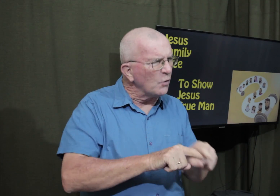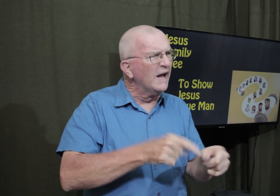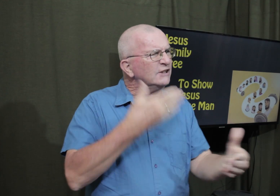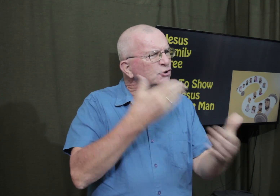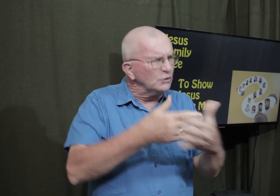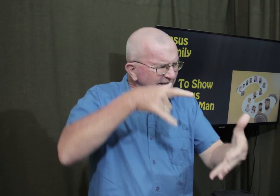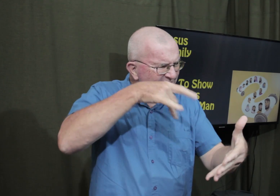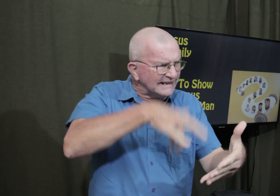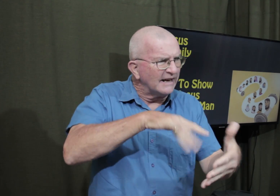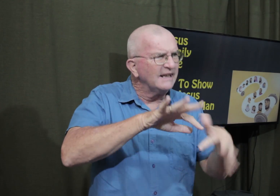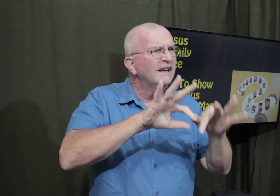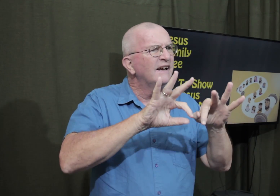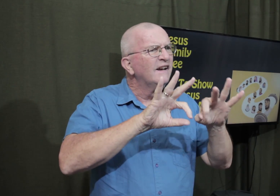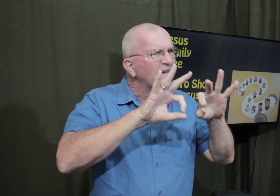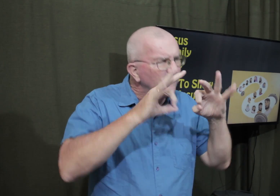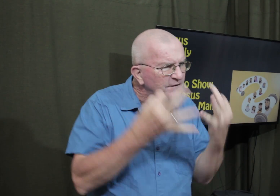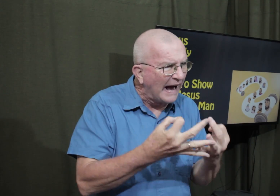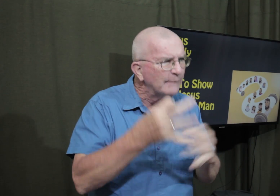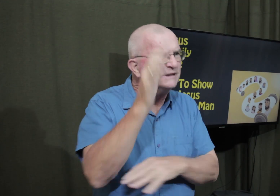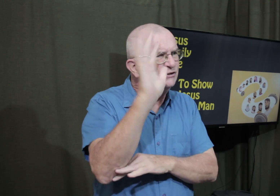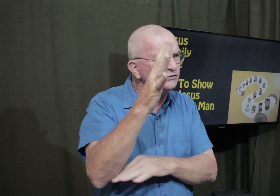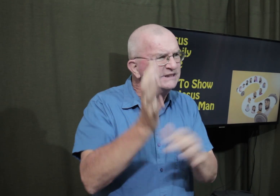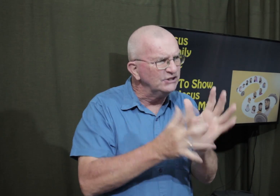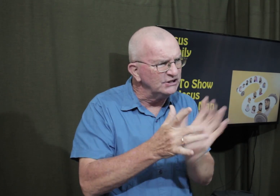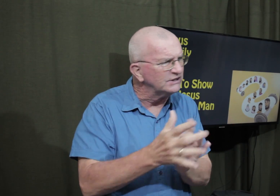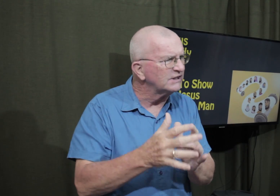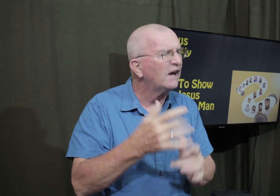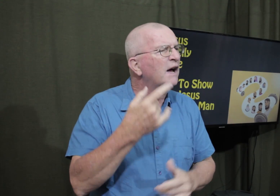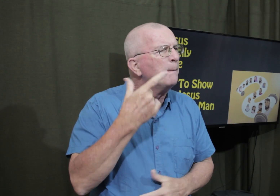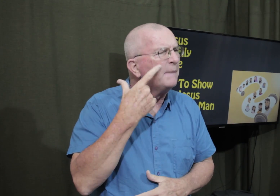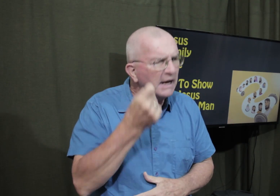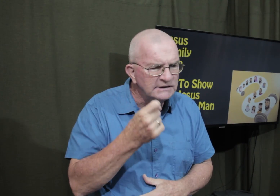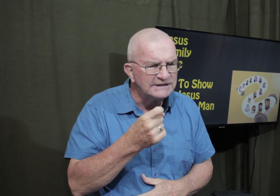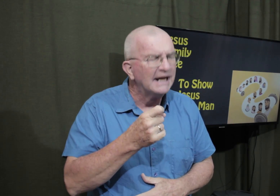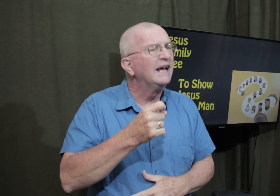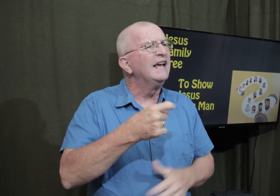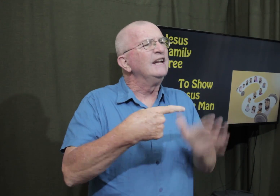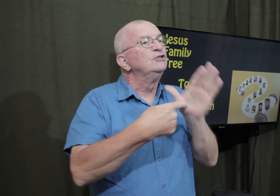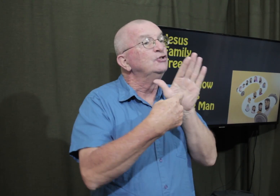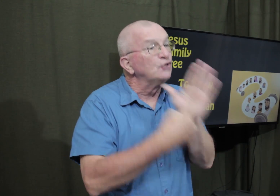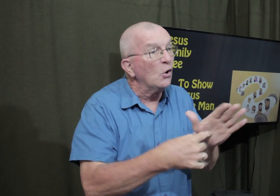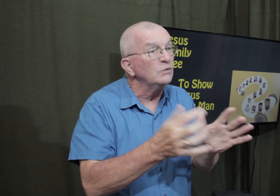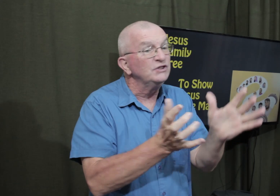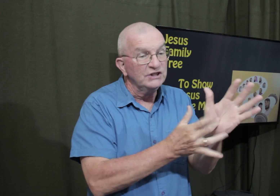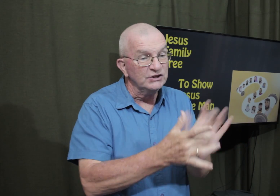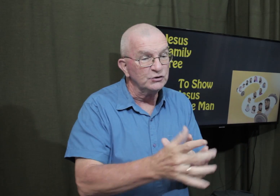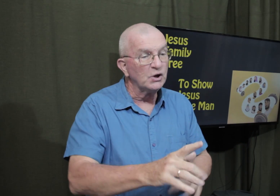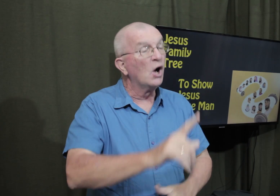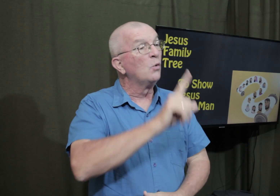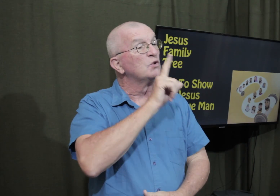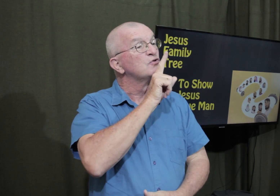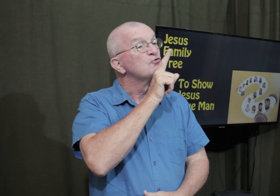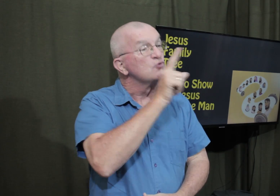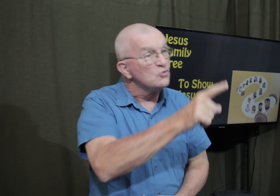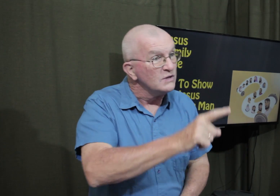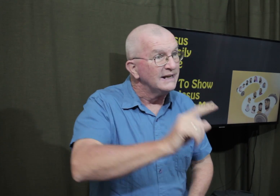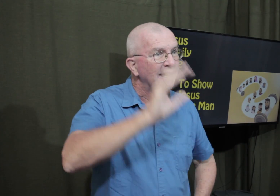also it's good to study the family tree of Jesus because it shows Jesus was a true